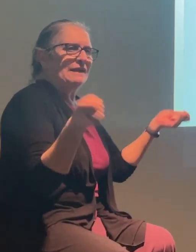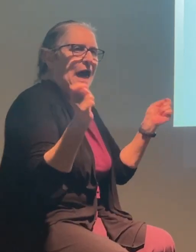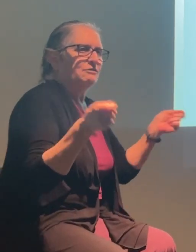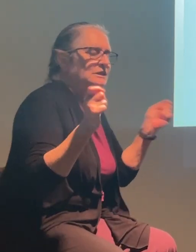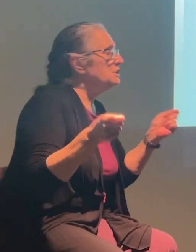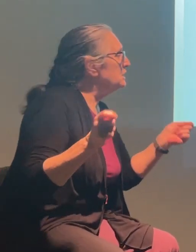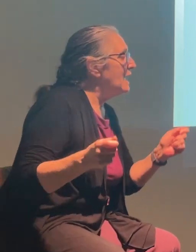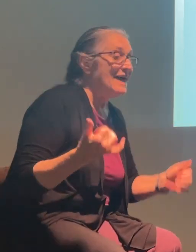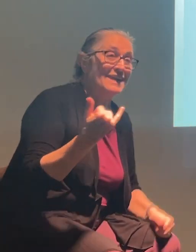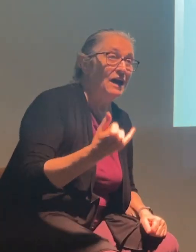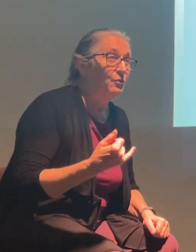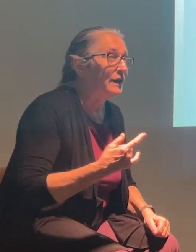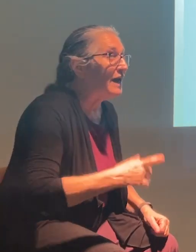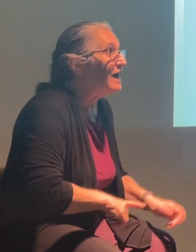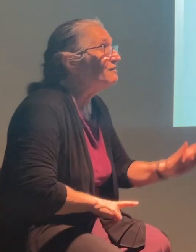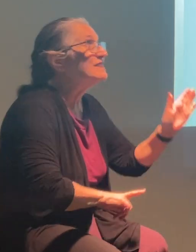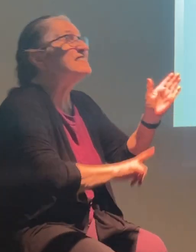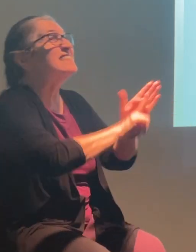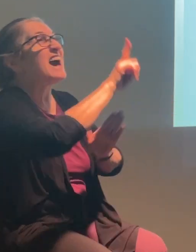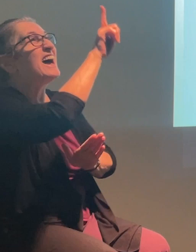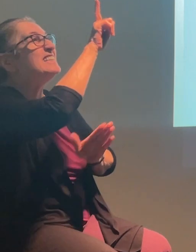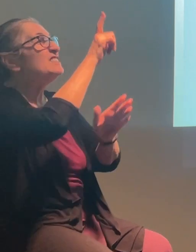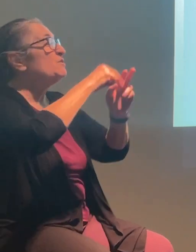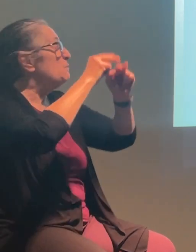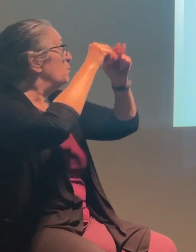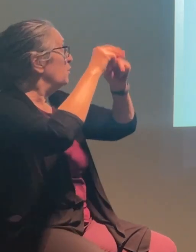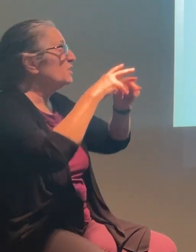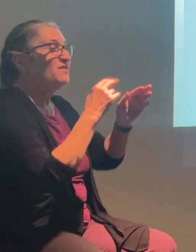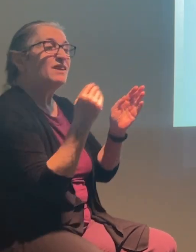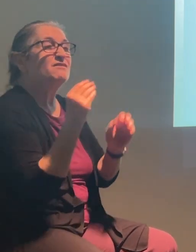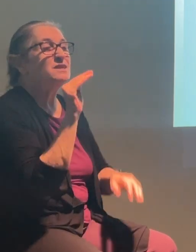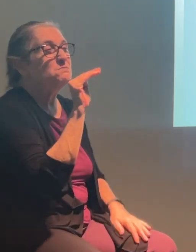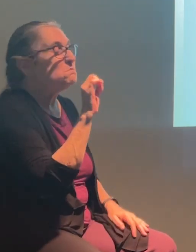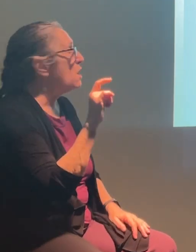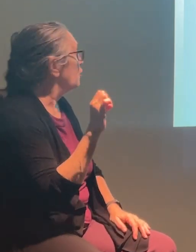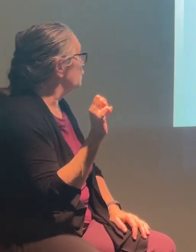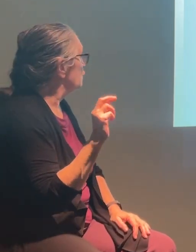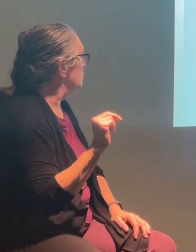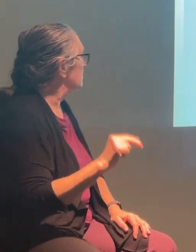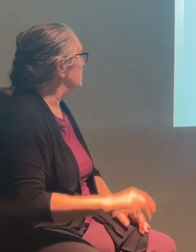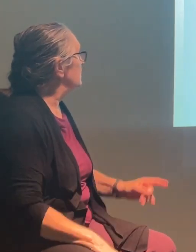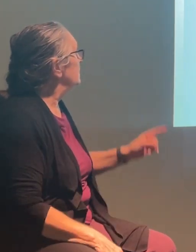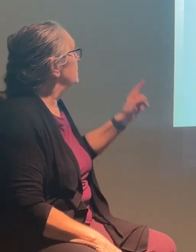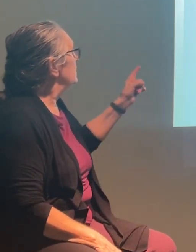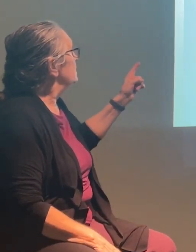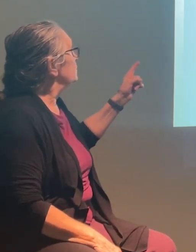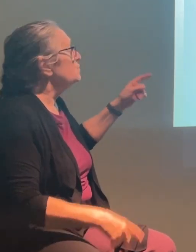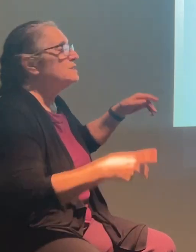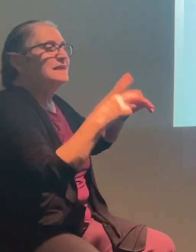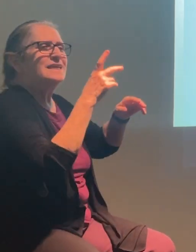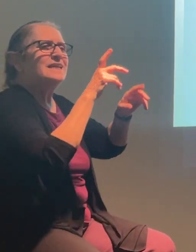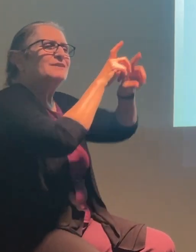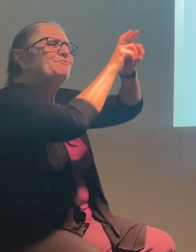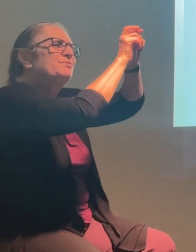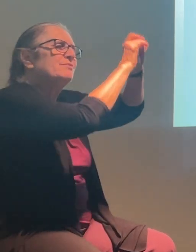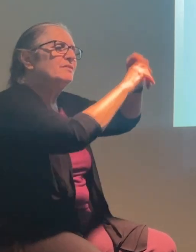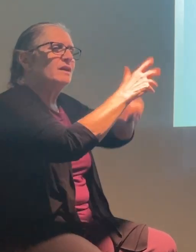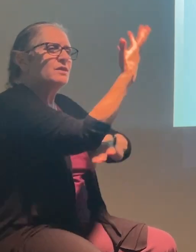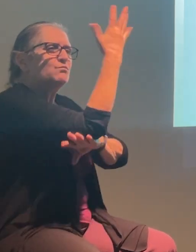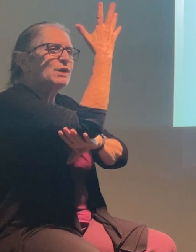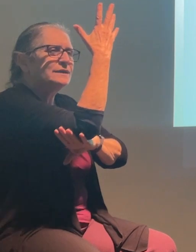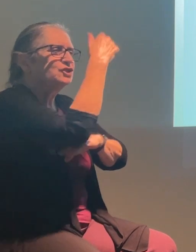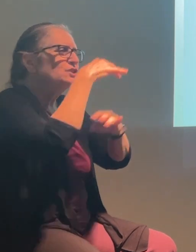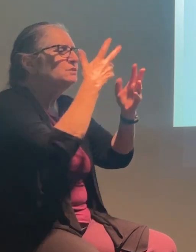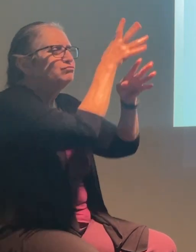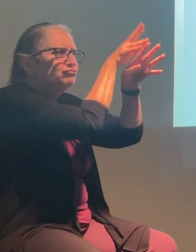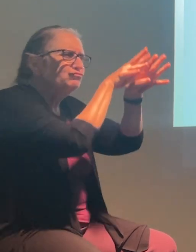a skyscraper. So it's very modern. And if you look at the composition with the branch and so forth on Fifth, it's a painting,